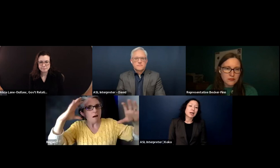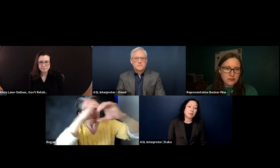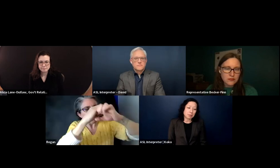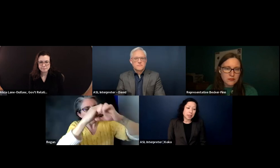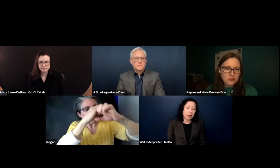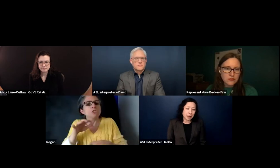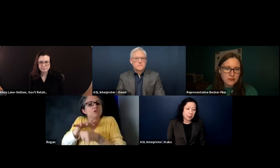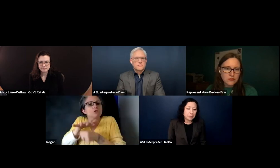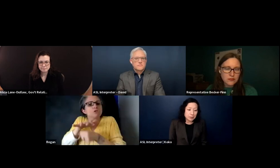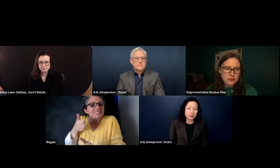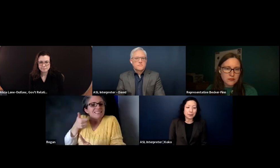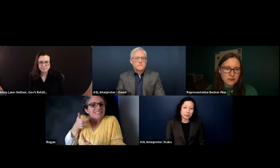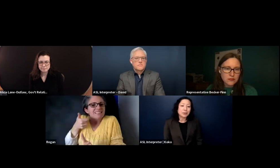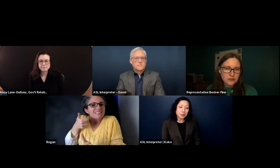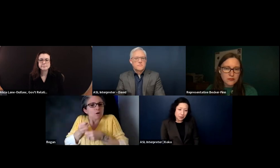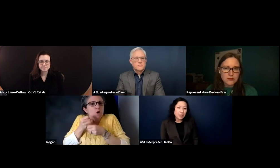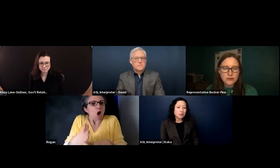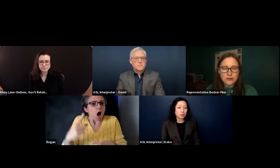to become